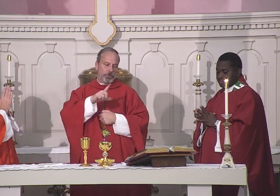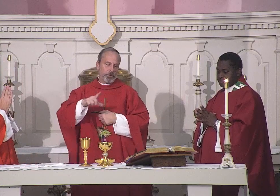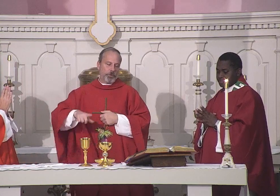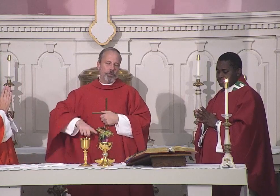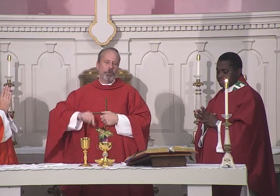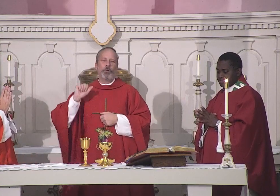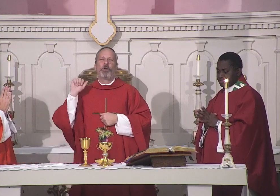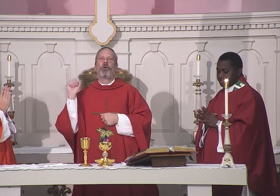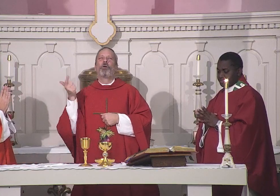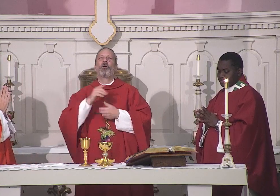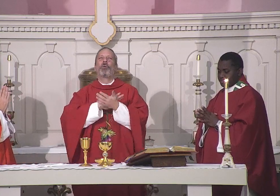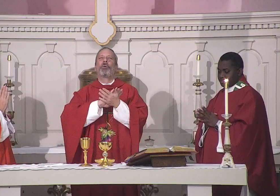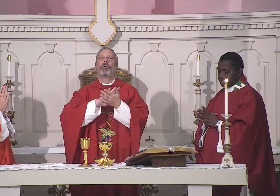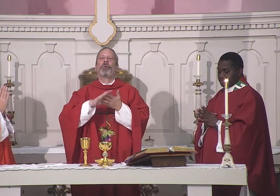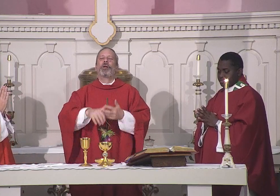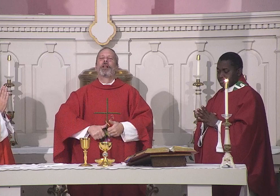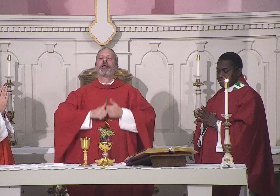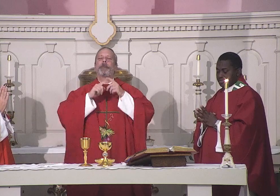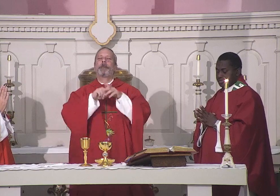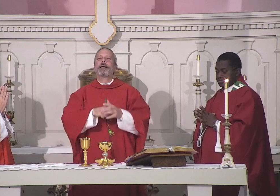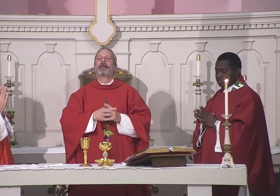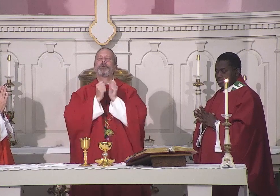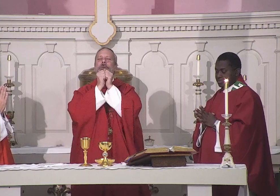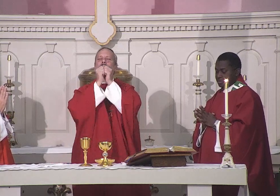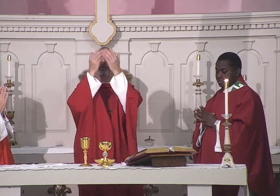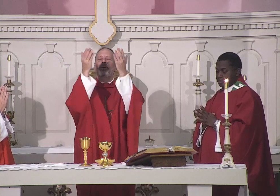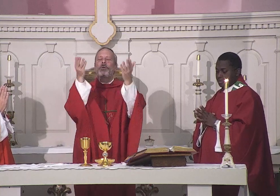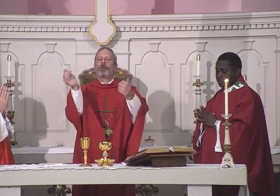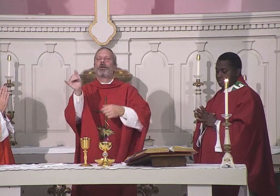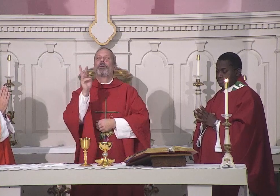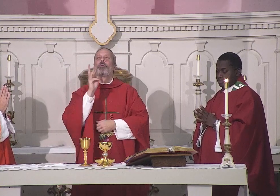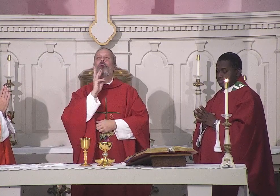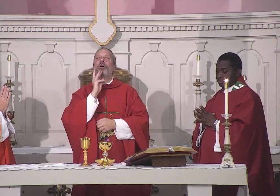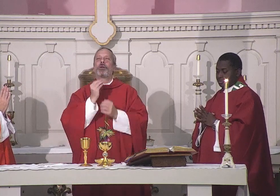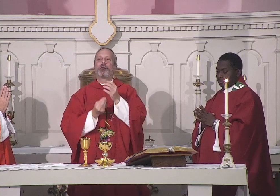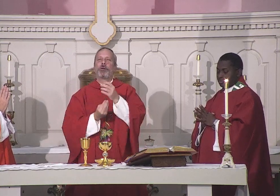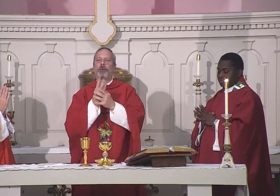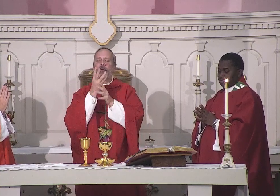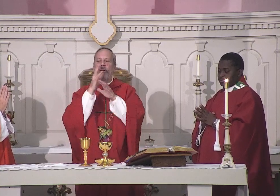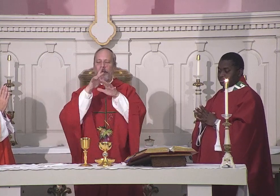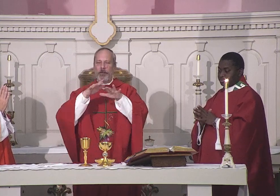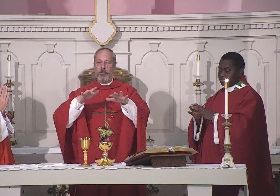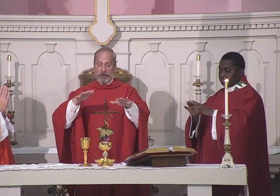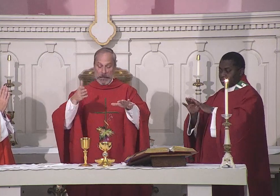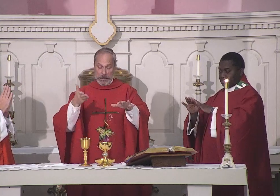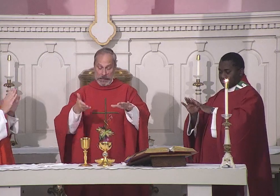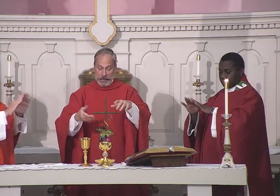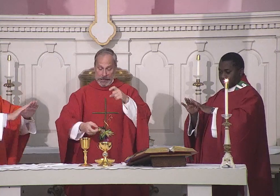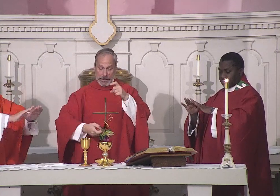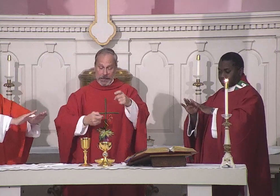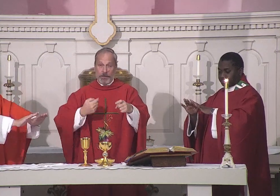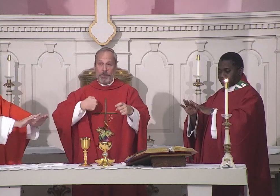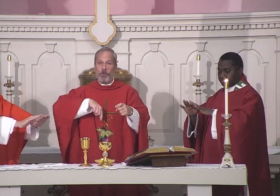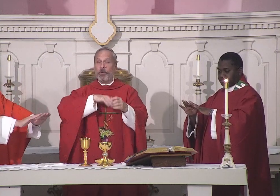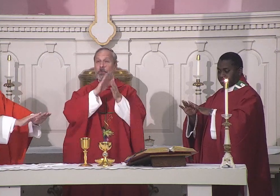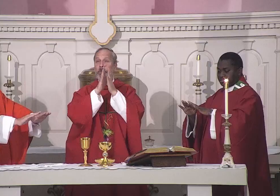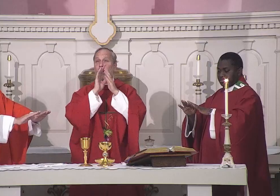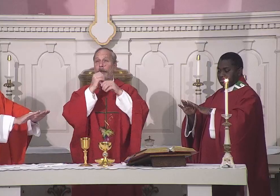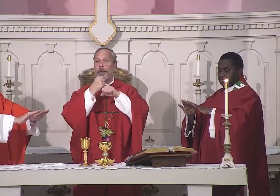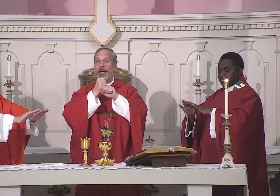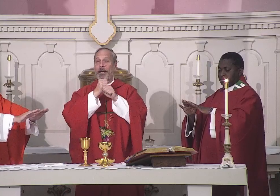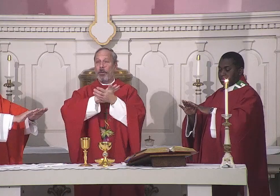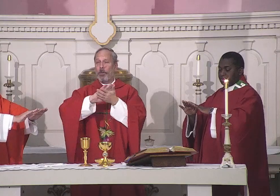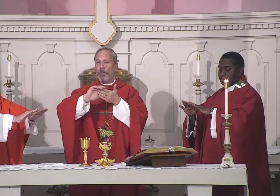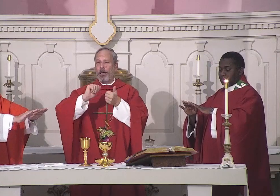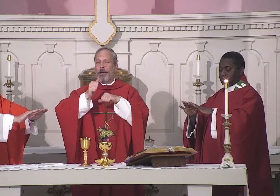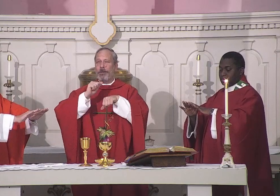You are indeed holy, O Lord, the fount of all holiness. Make holy, therefore, these gifts, we